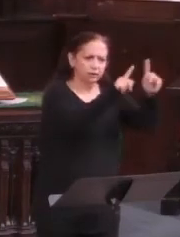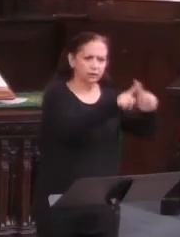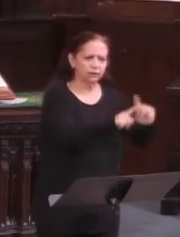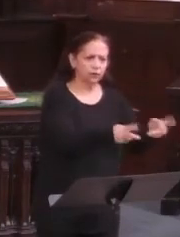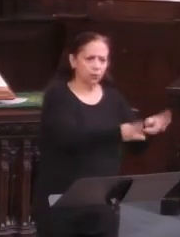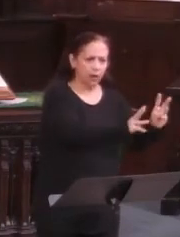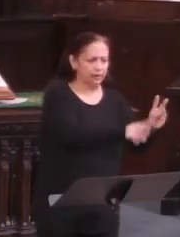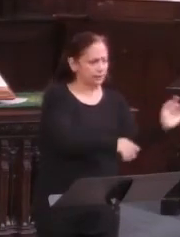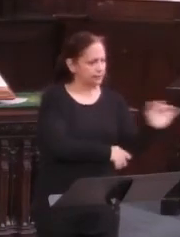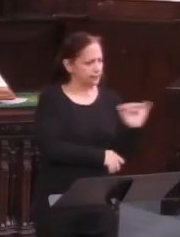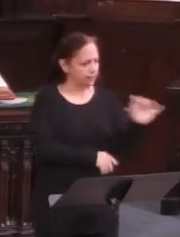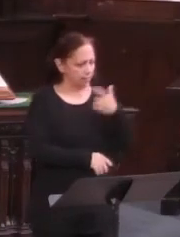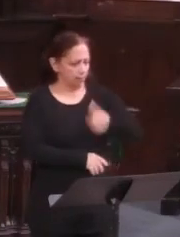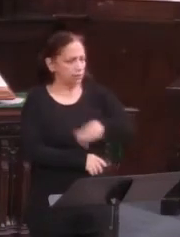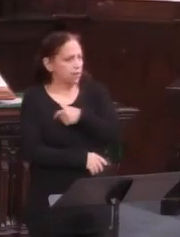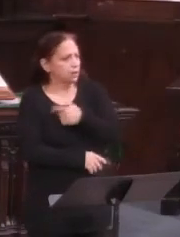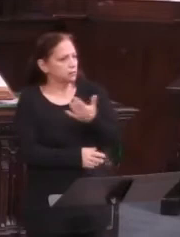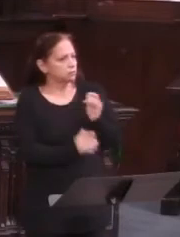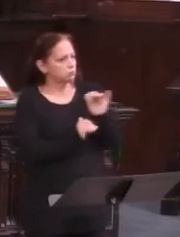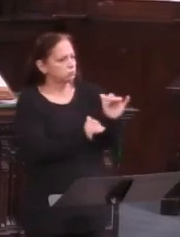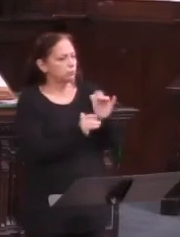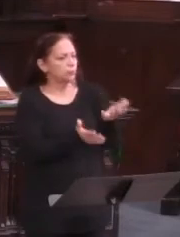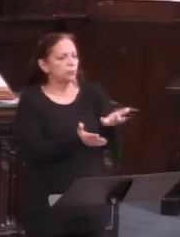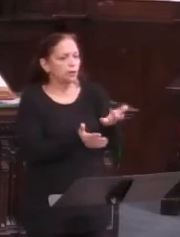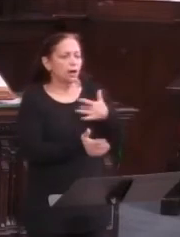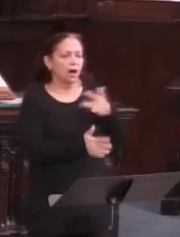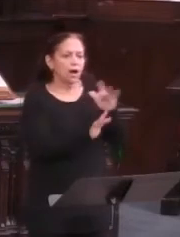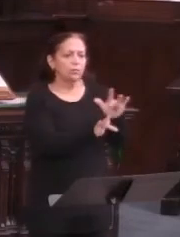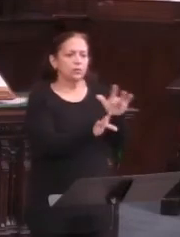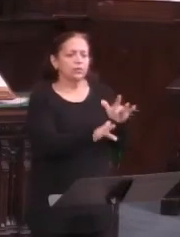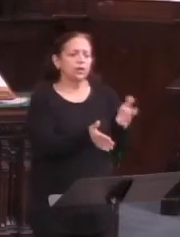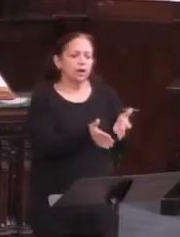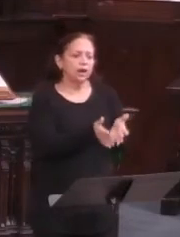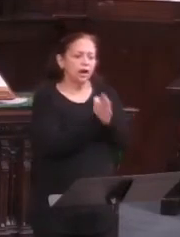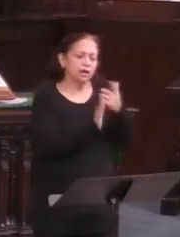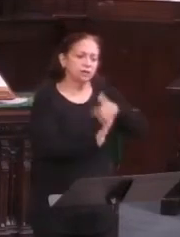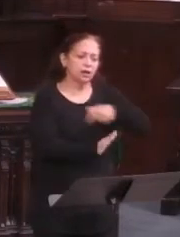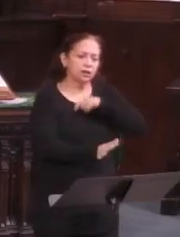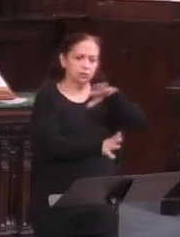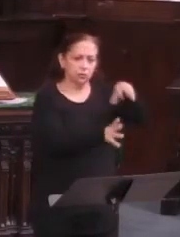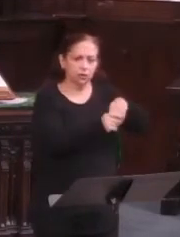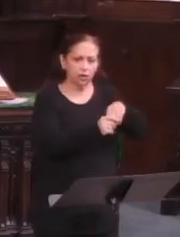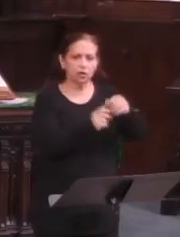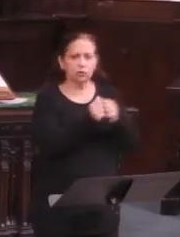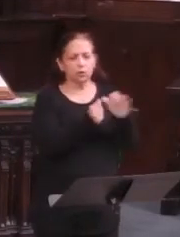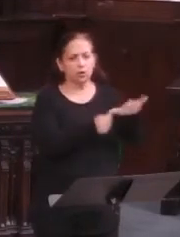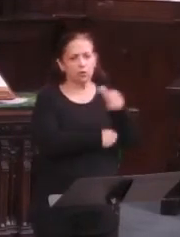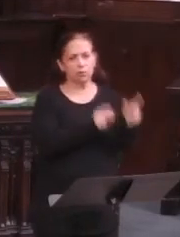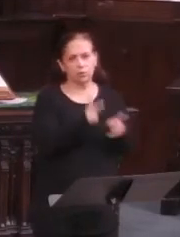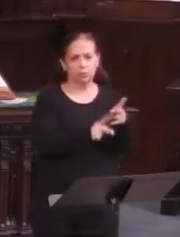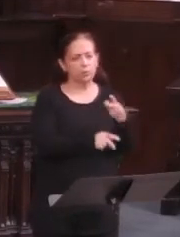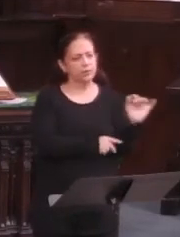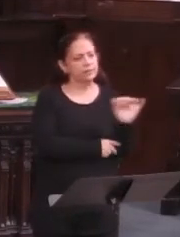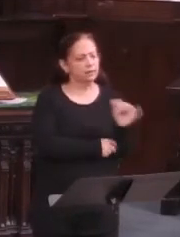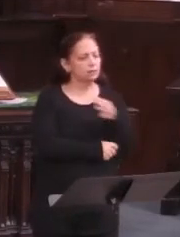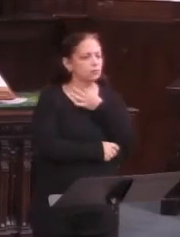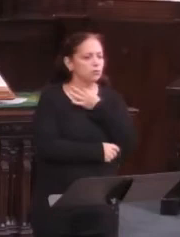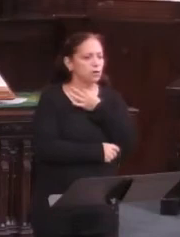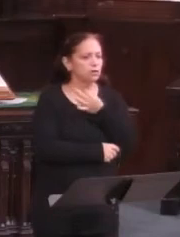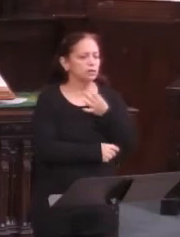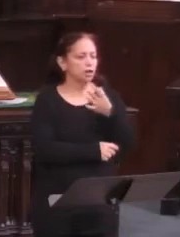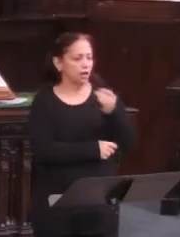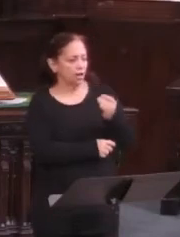multidimensional as we are. Empathy asks us to engage with others with the same curiosity